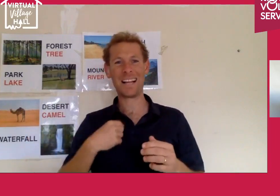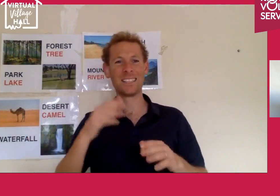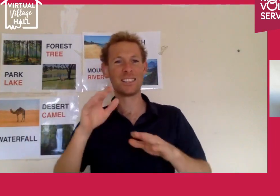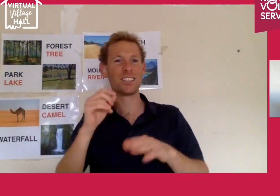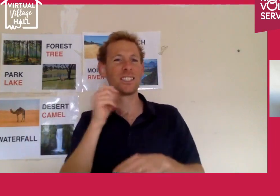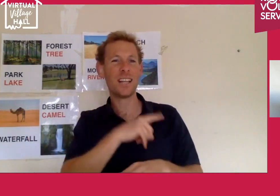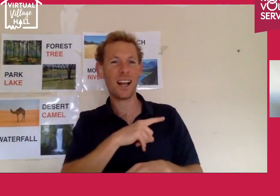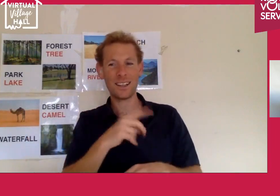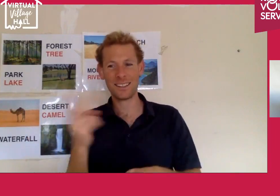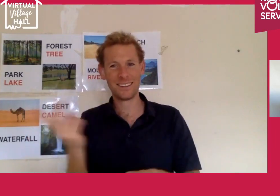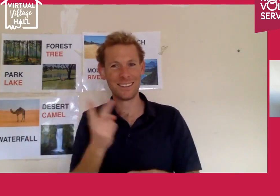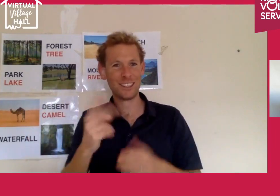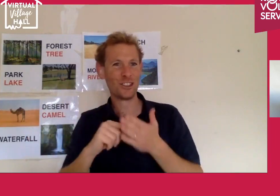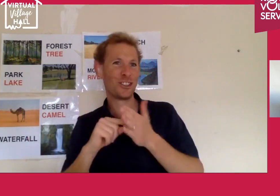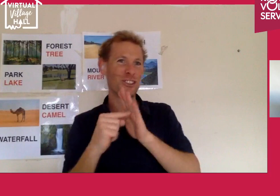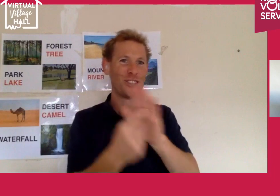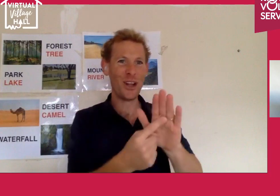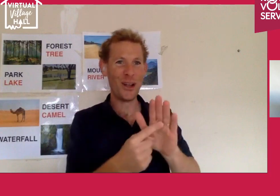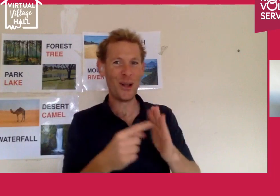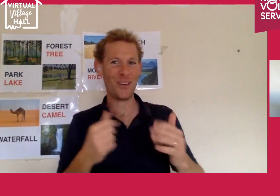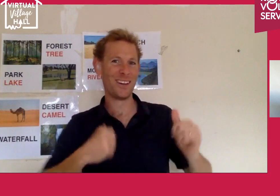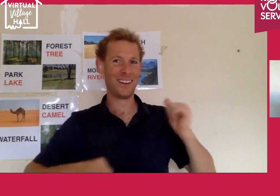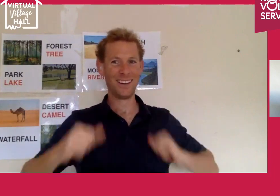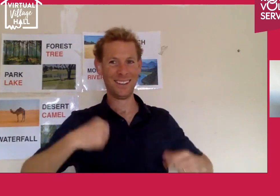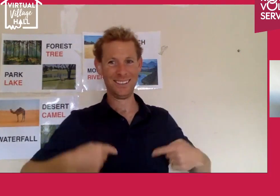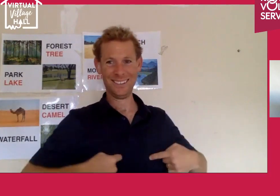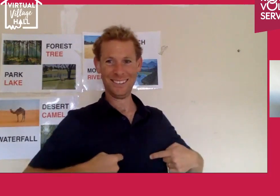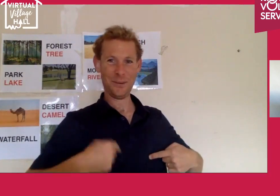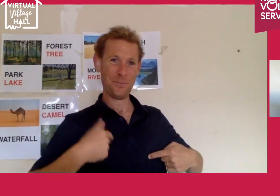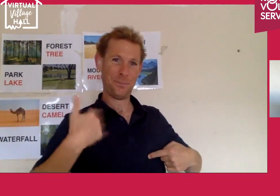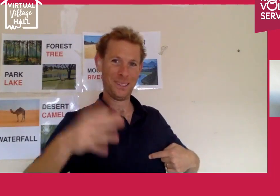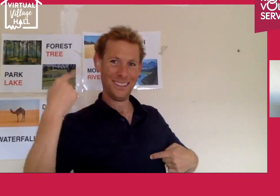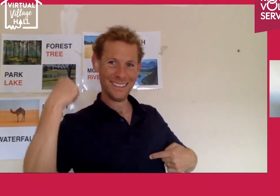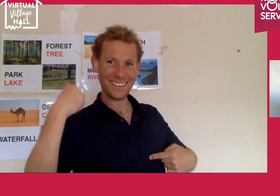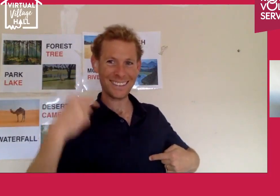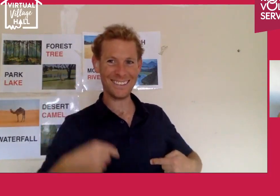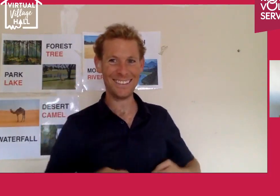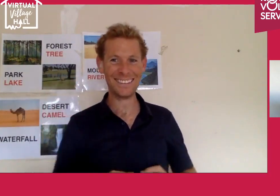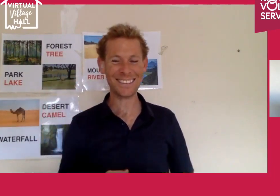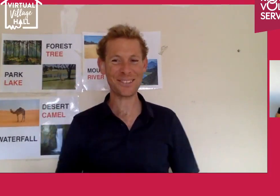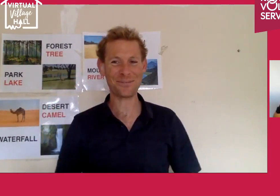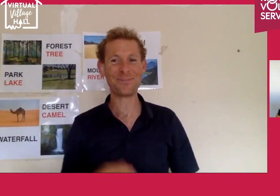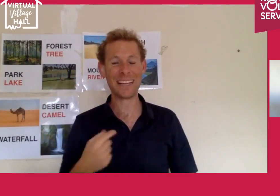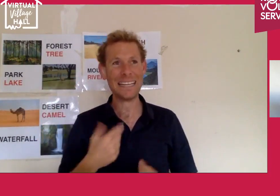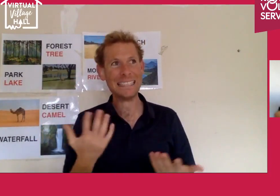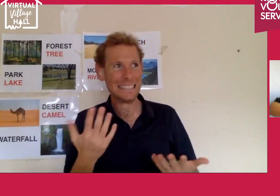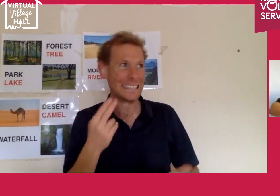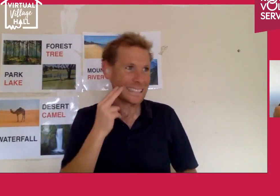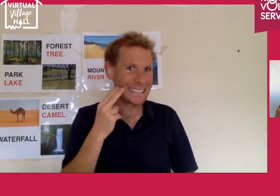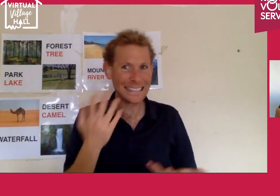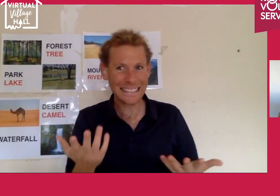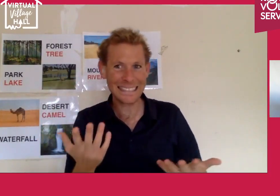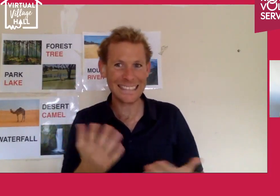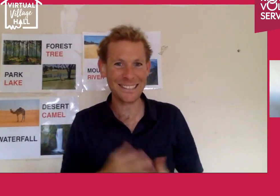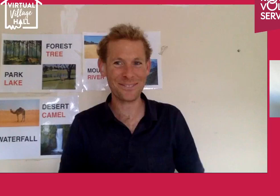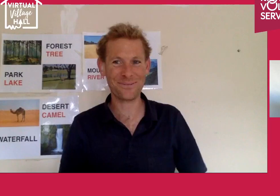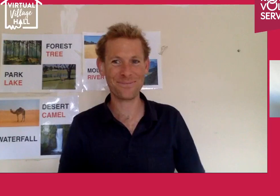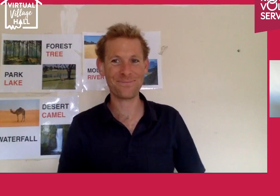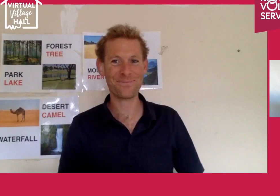and my son was then showing everybody, look where we've been, look where we've been. We're showing off our T-shirts, and